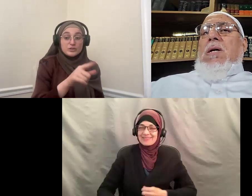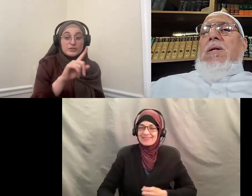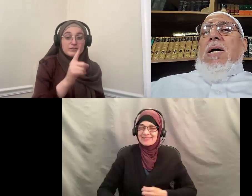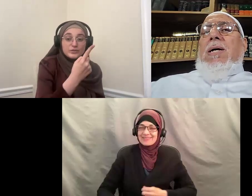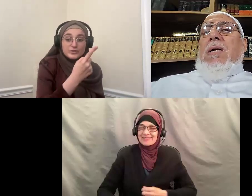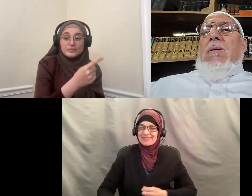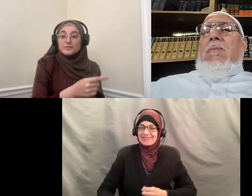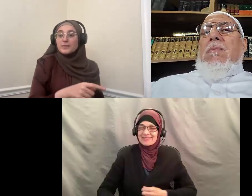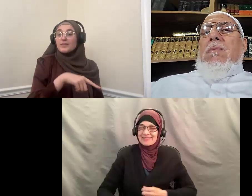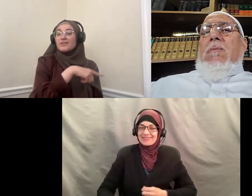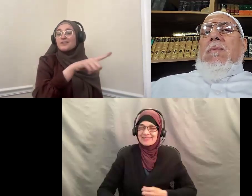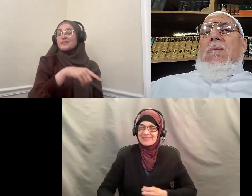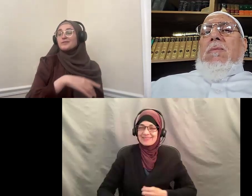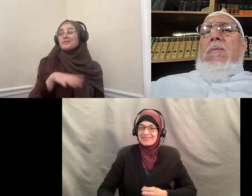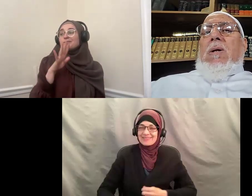And they denied him.